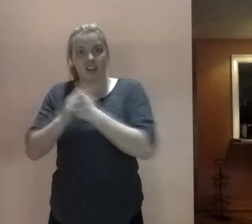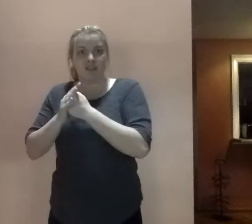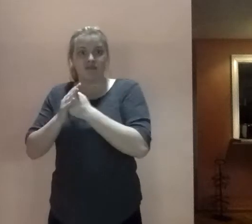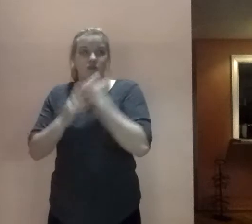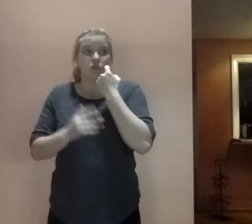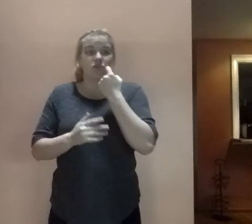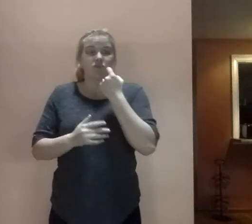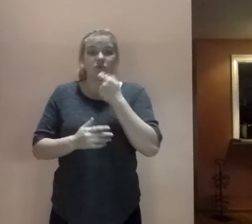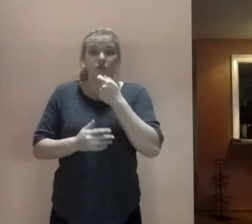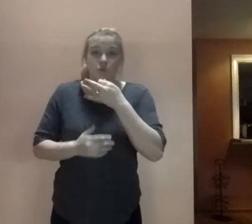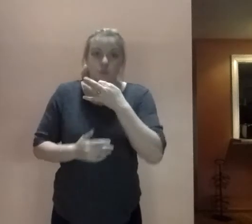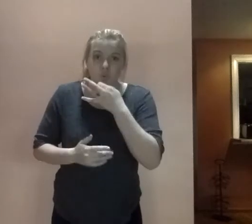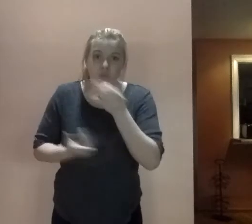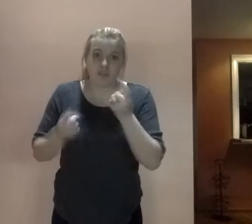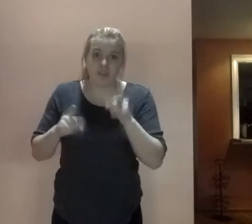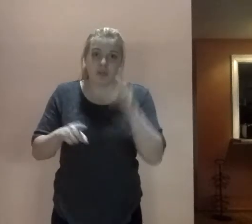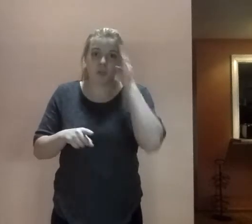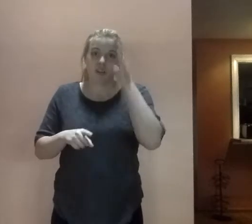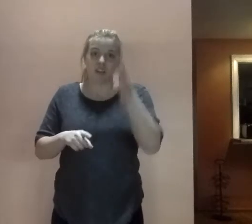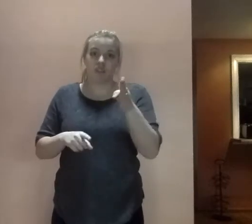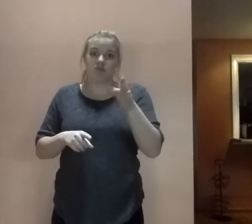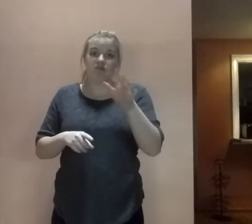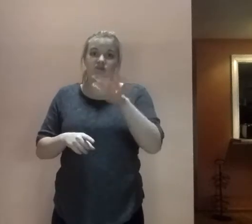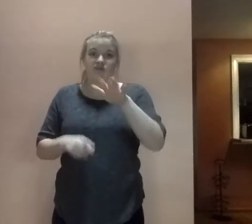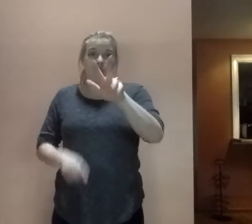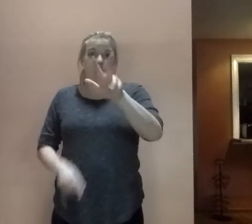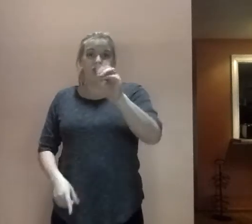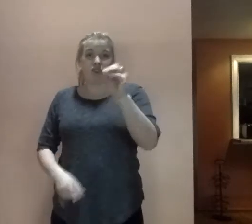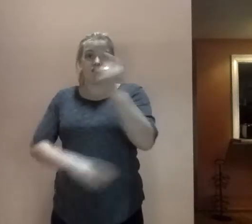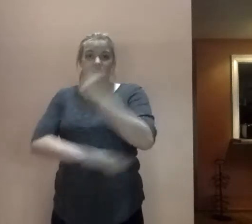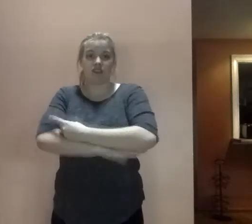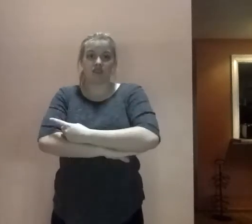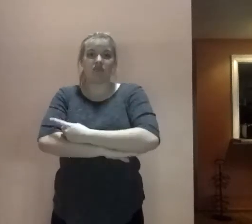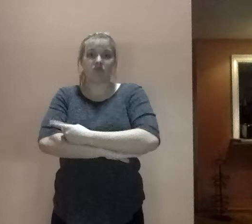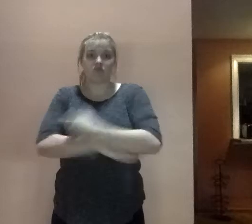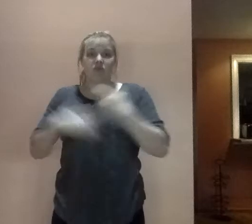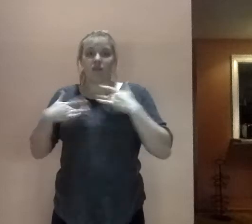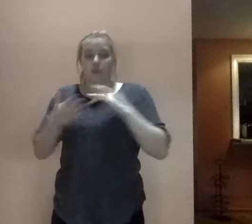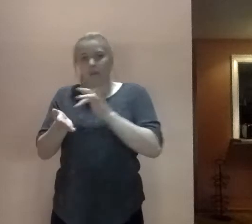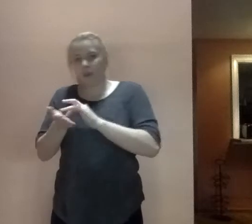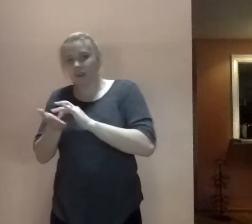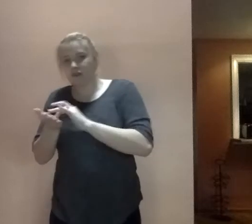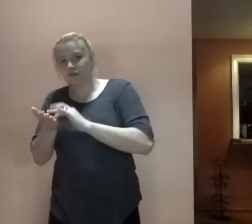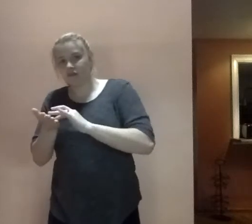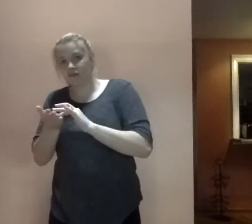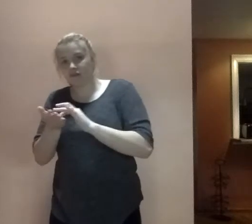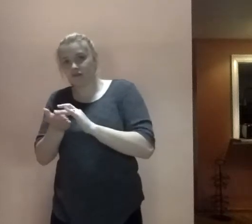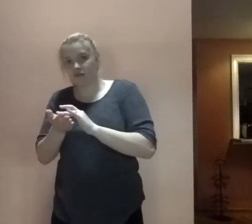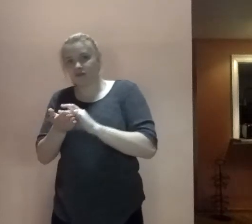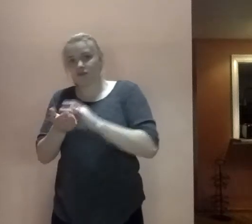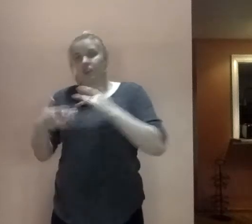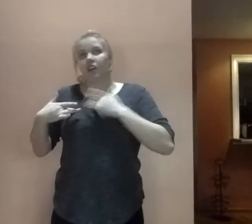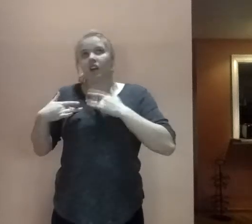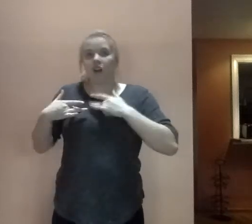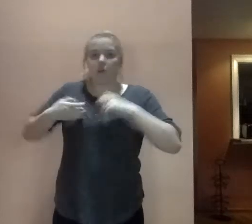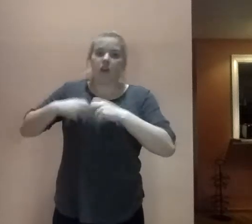days? 30 days, if I'm going the way I was going. I take this for my heart arrhythmia,